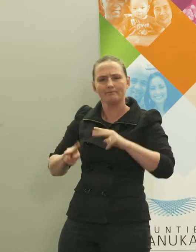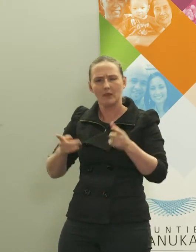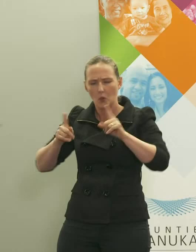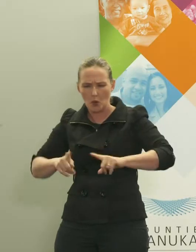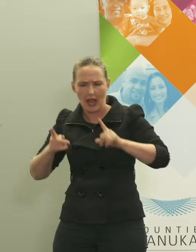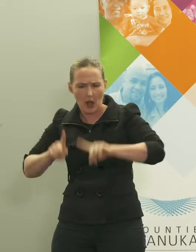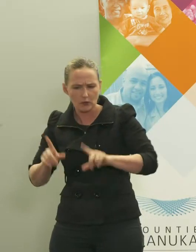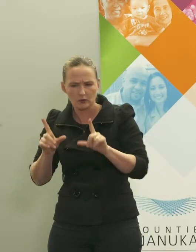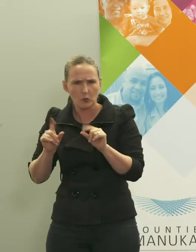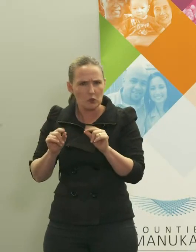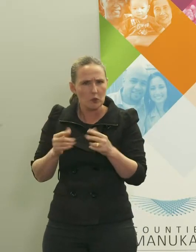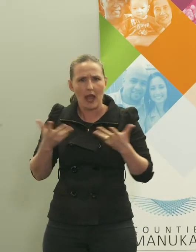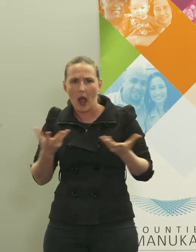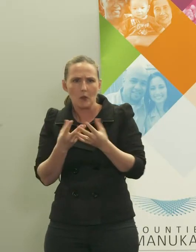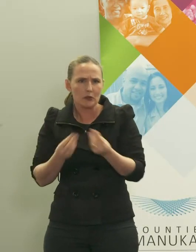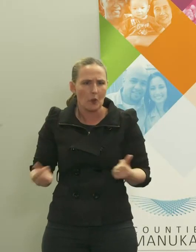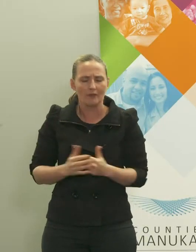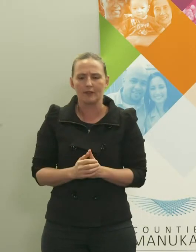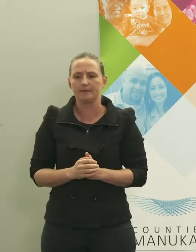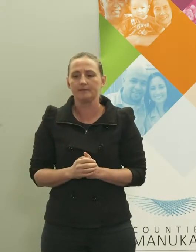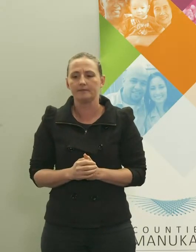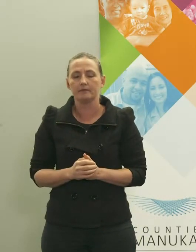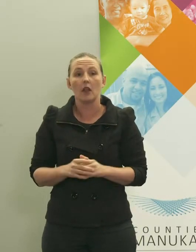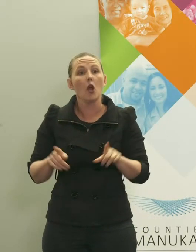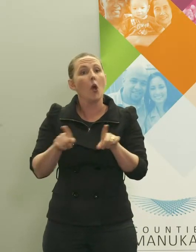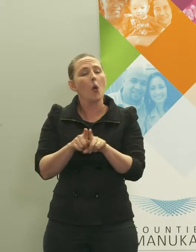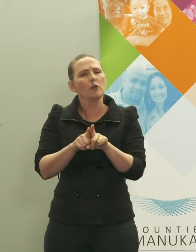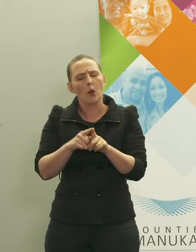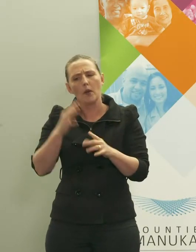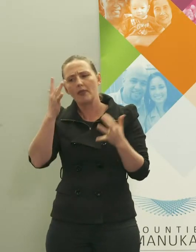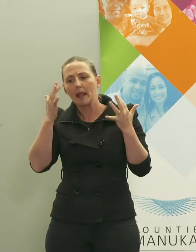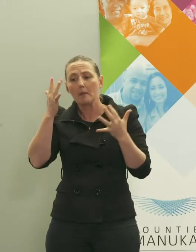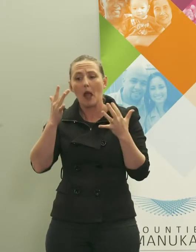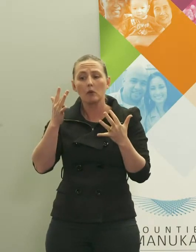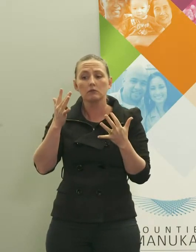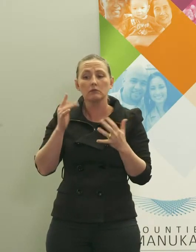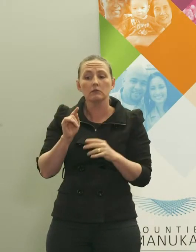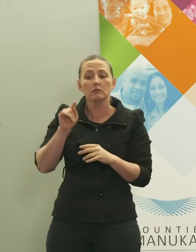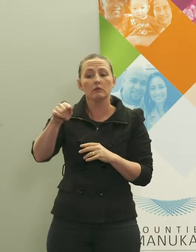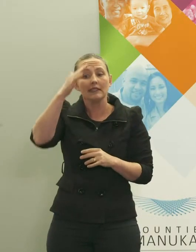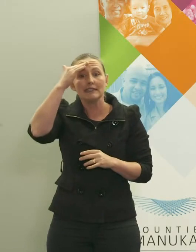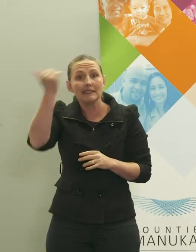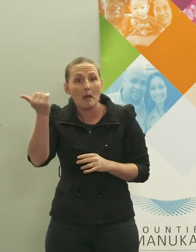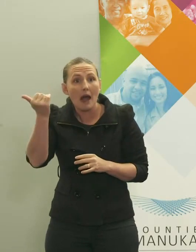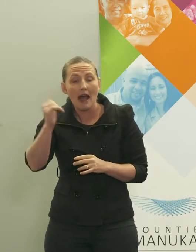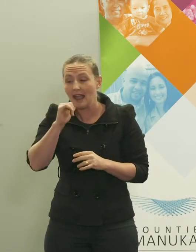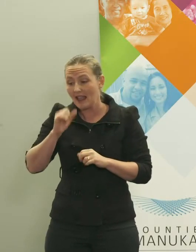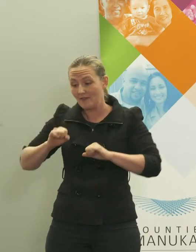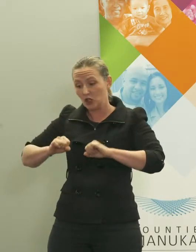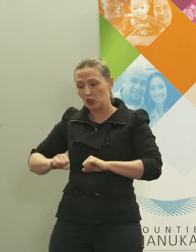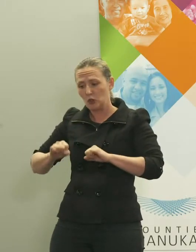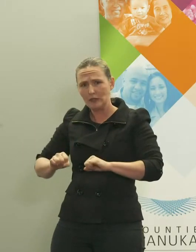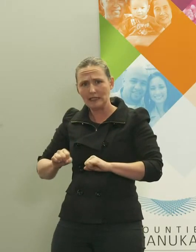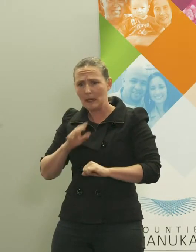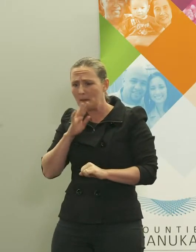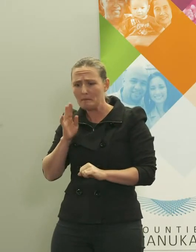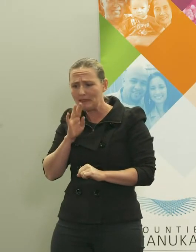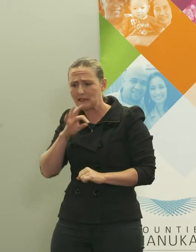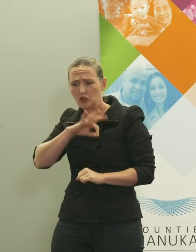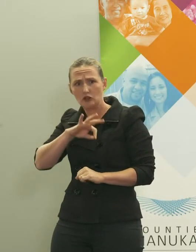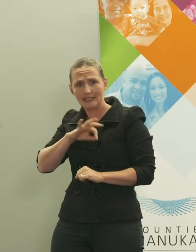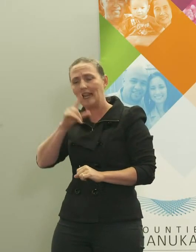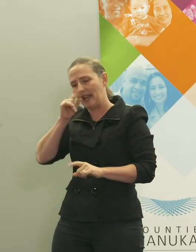again at whether we can do more in the summer period to help those students who may fall a few credits short and need to do a bit of catch up over the